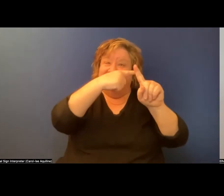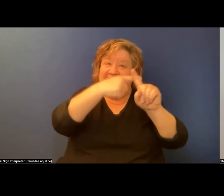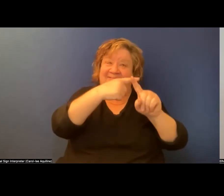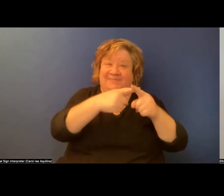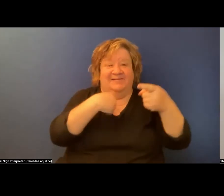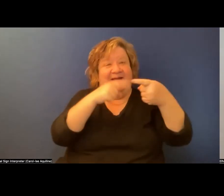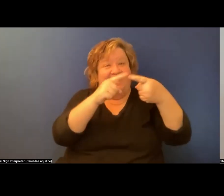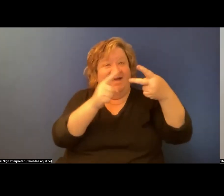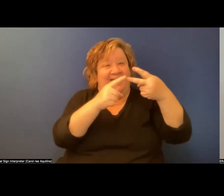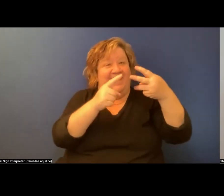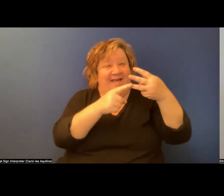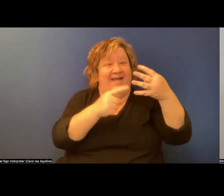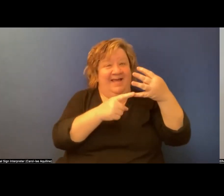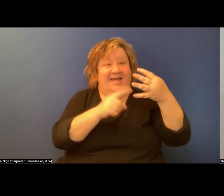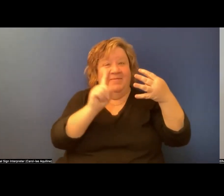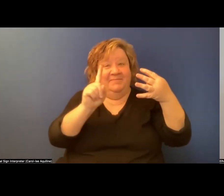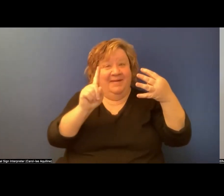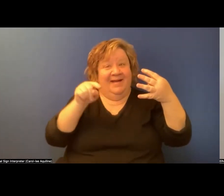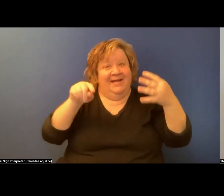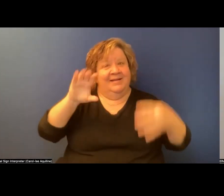still doesn't mention